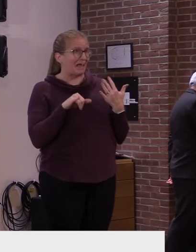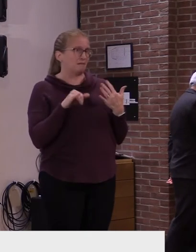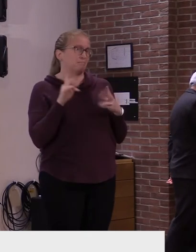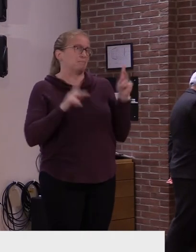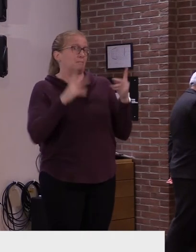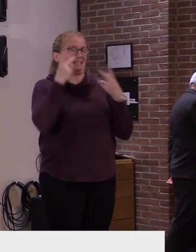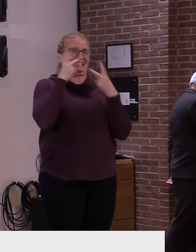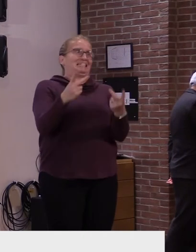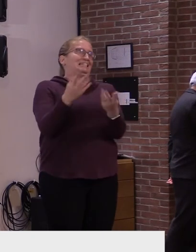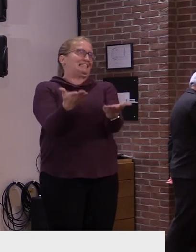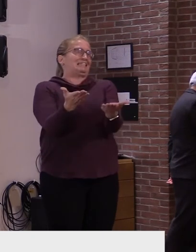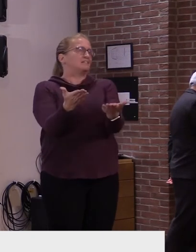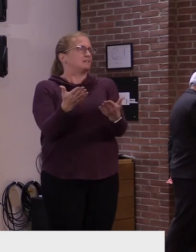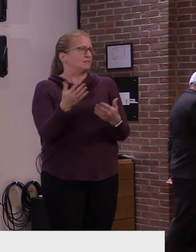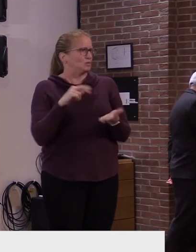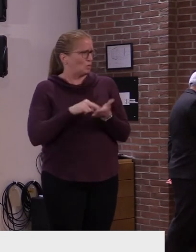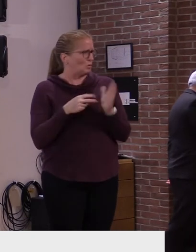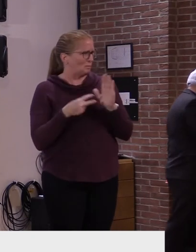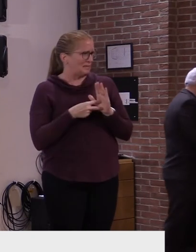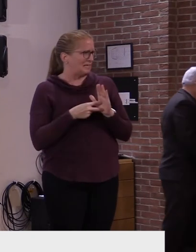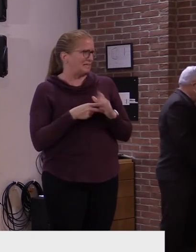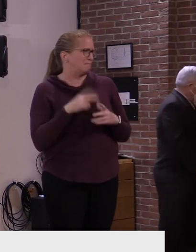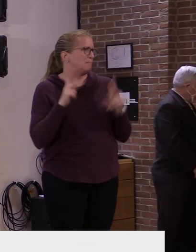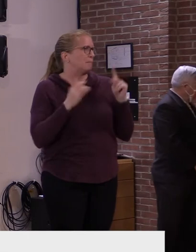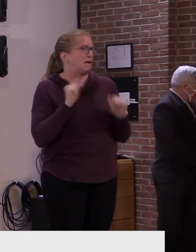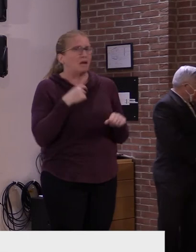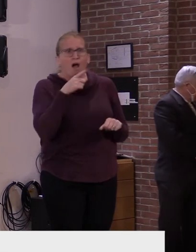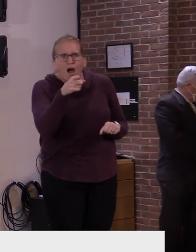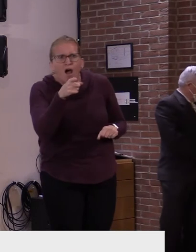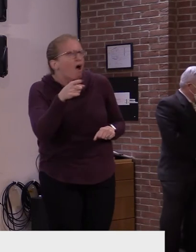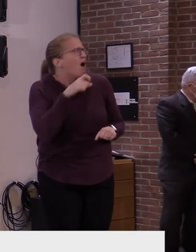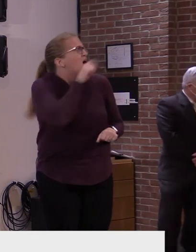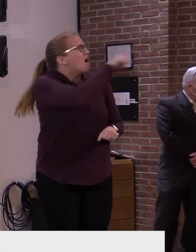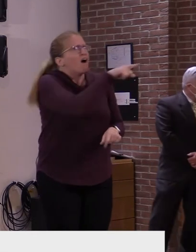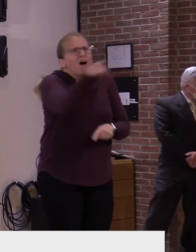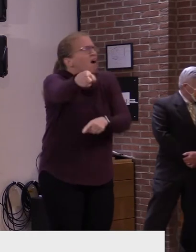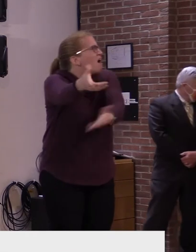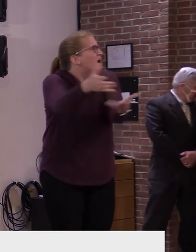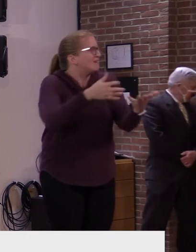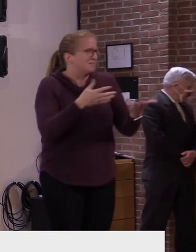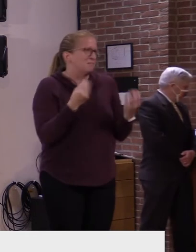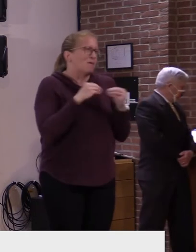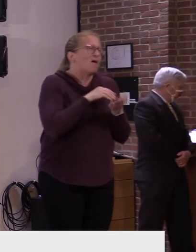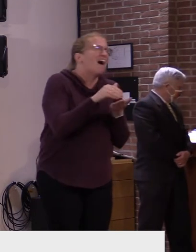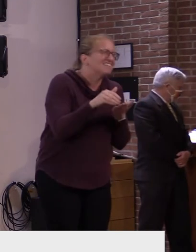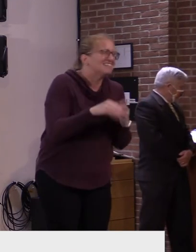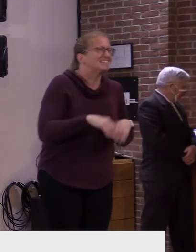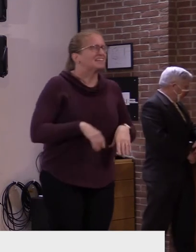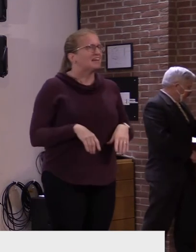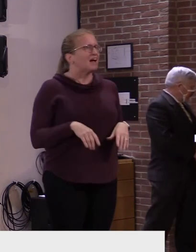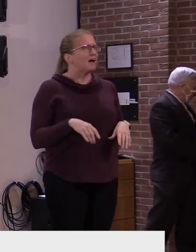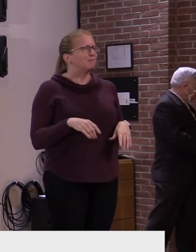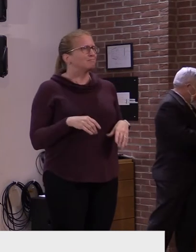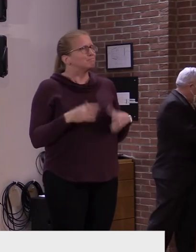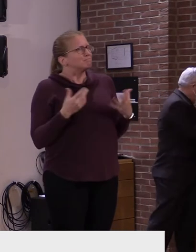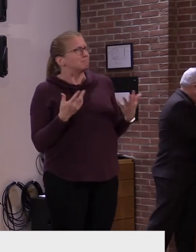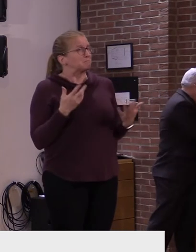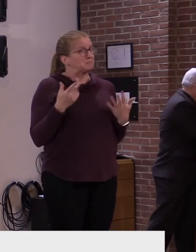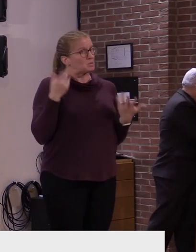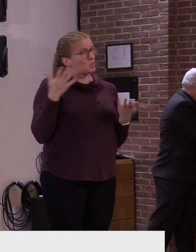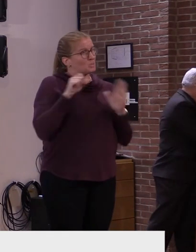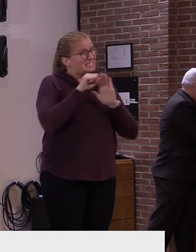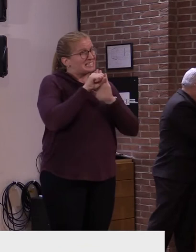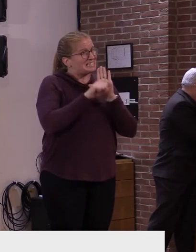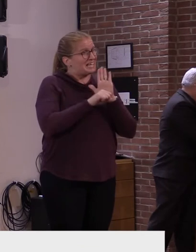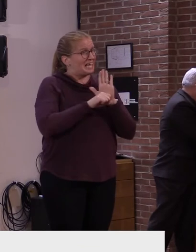so they kind of face scrutiny from the public more often at what point would the state need to start i don't want to say cracking down but